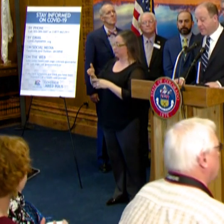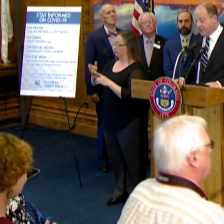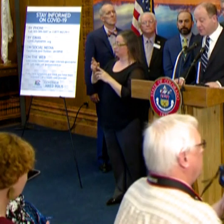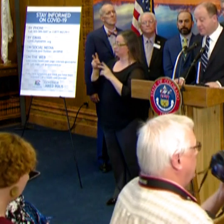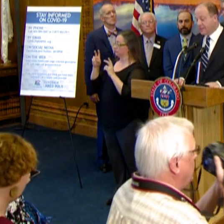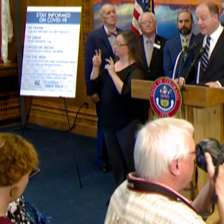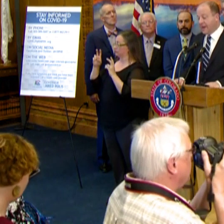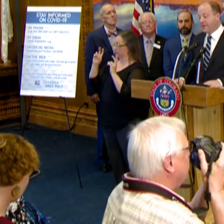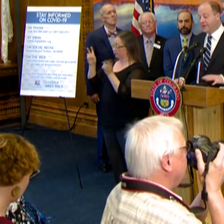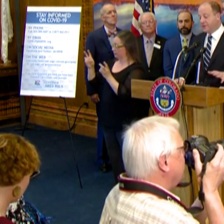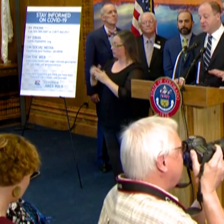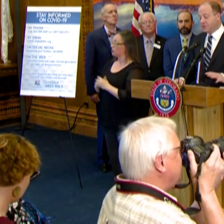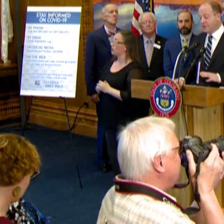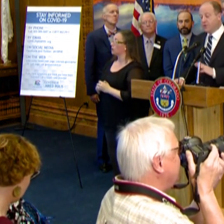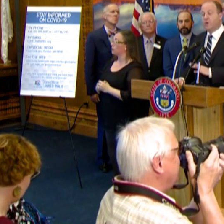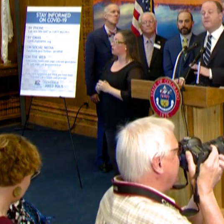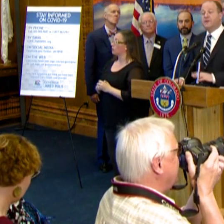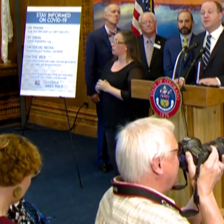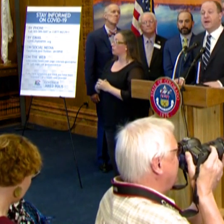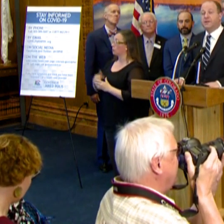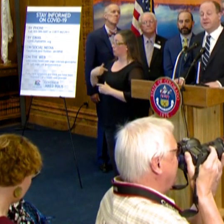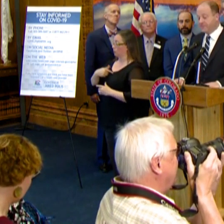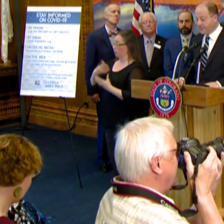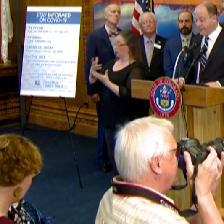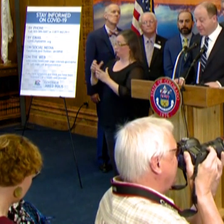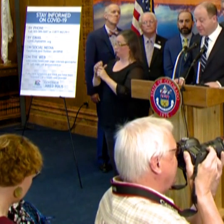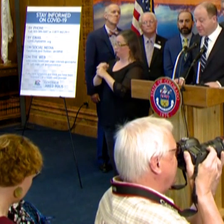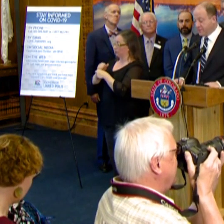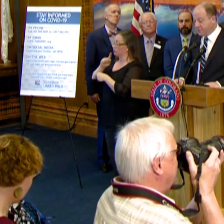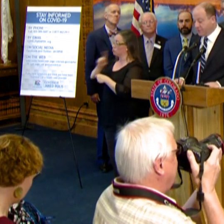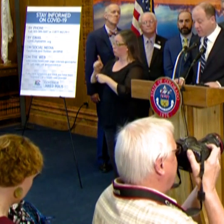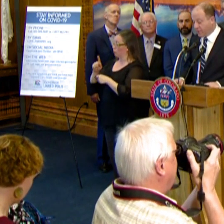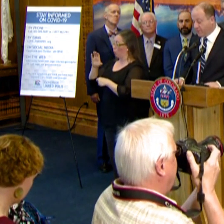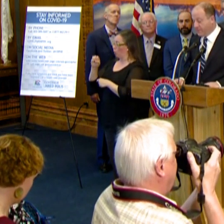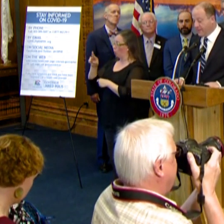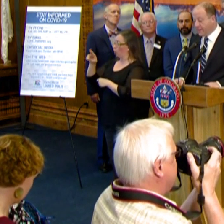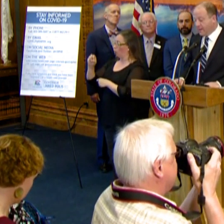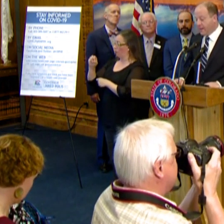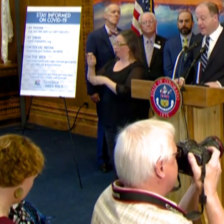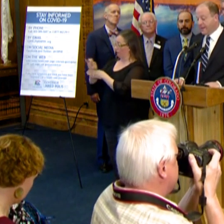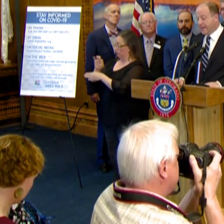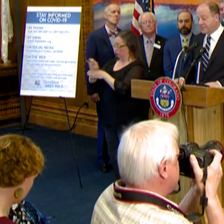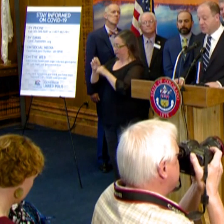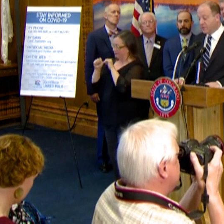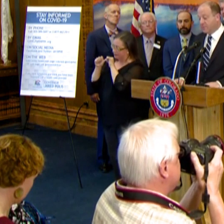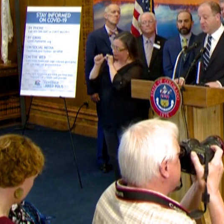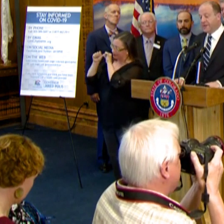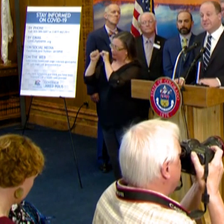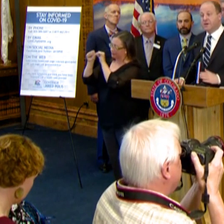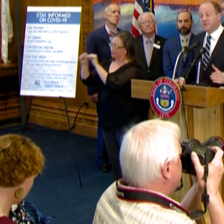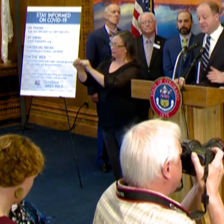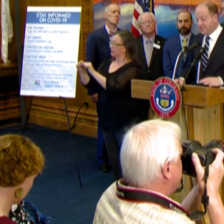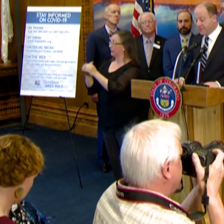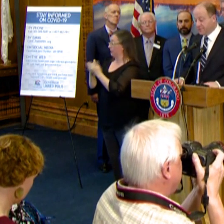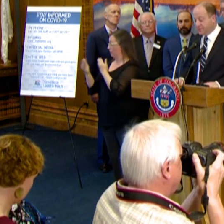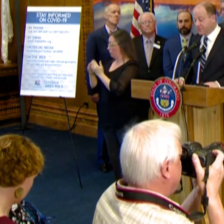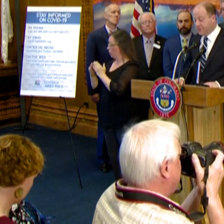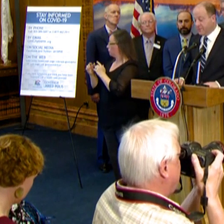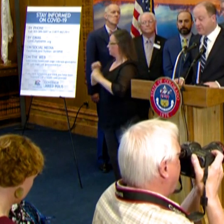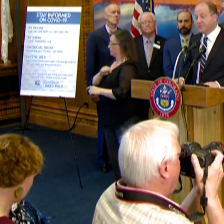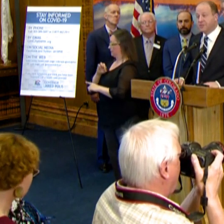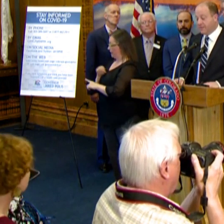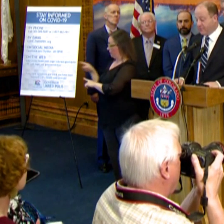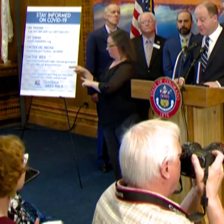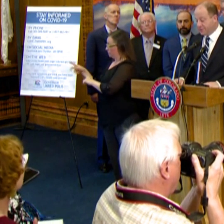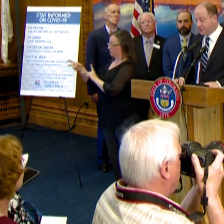continuity of operations, how they can ensure that core functionality continues to occur in the cases where employees are detailed to